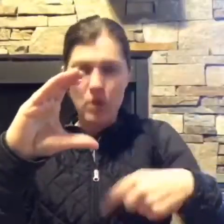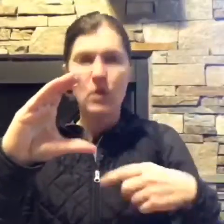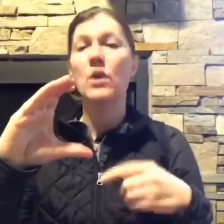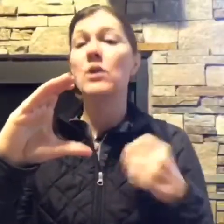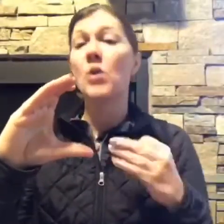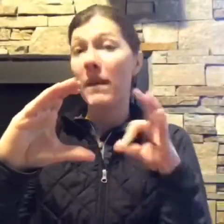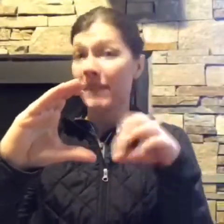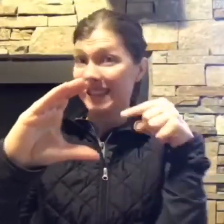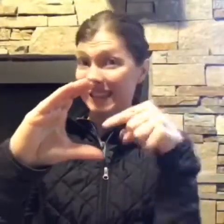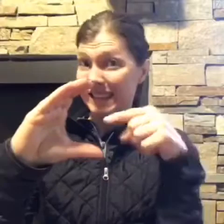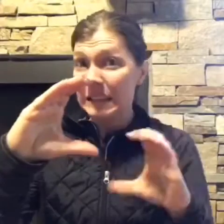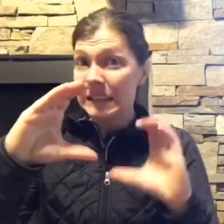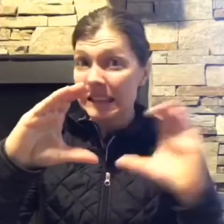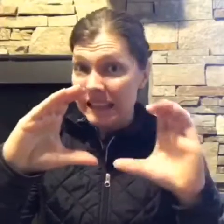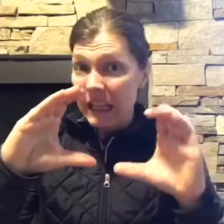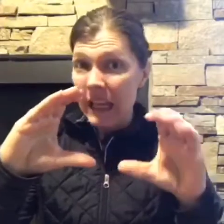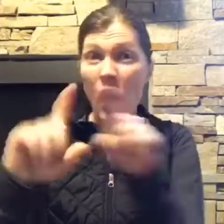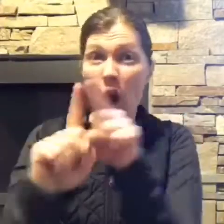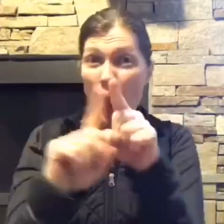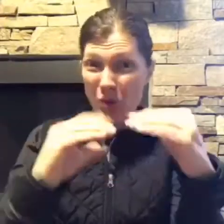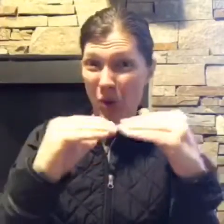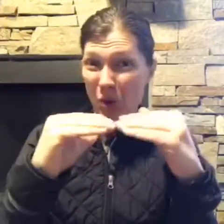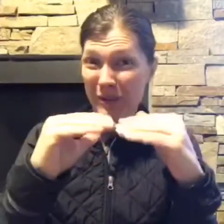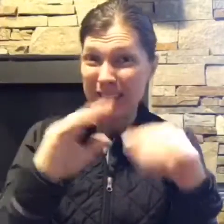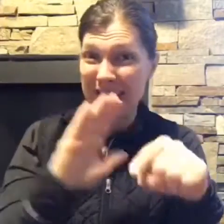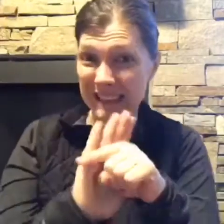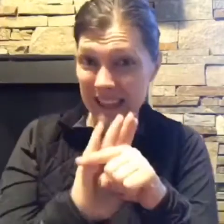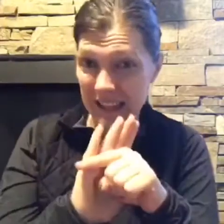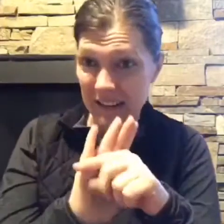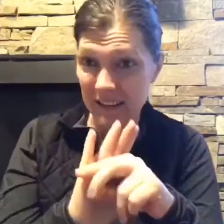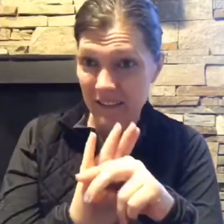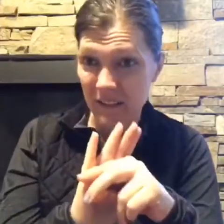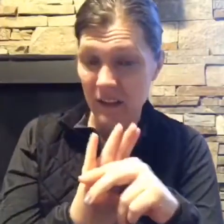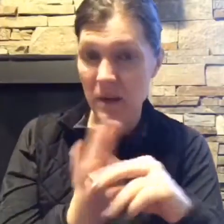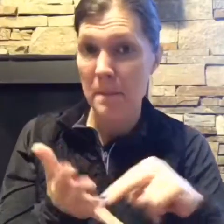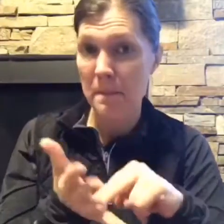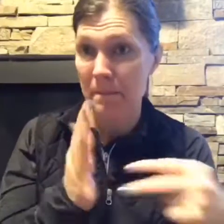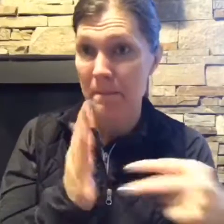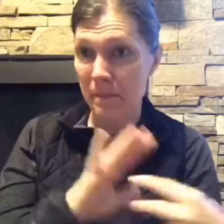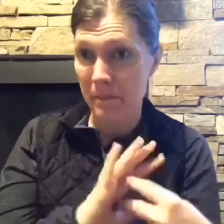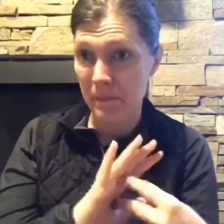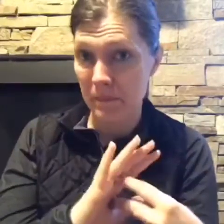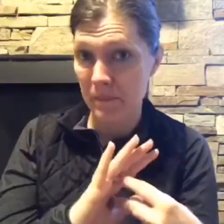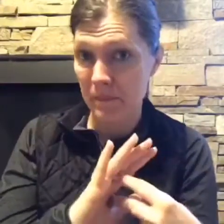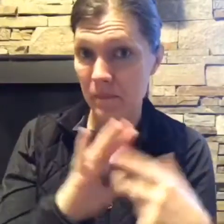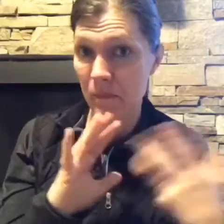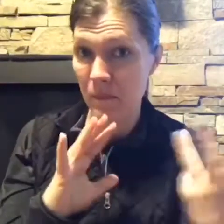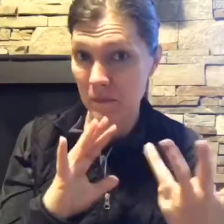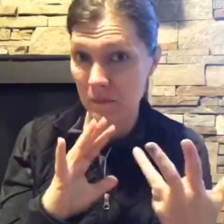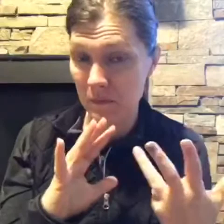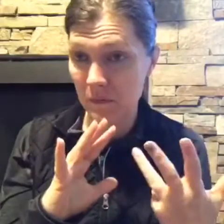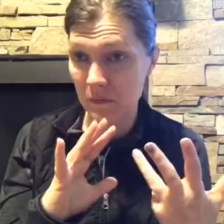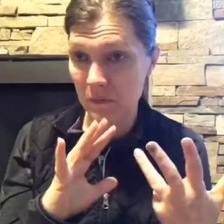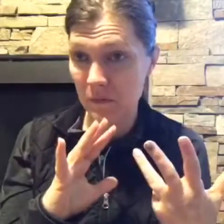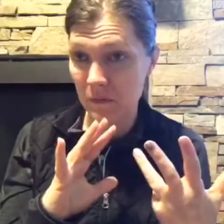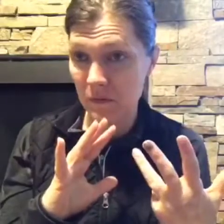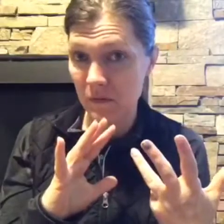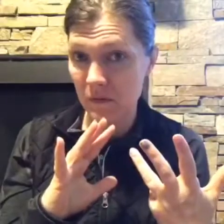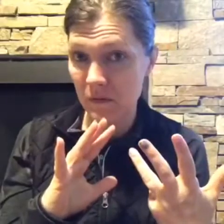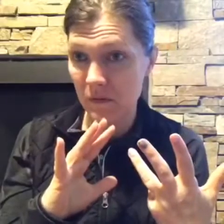c value is also less than 0, so if the c value is negative, if your c value is negative, does that parabola go up?